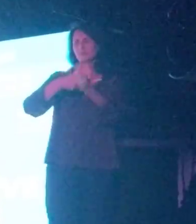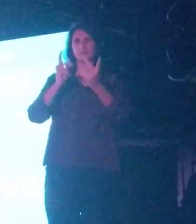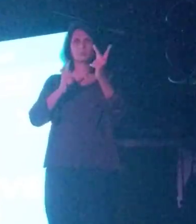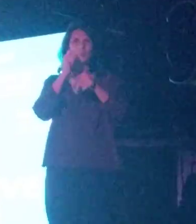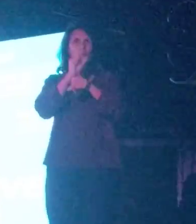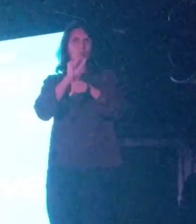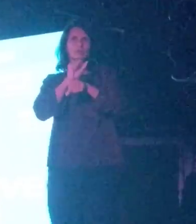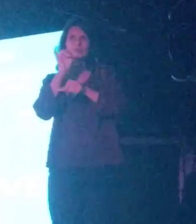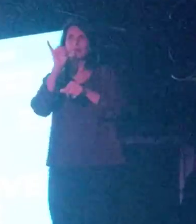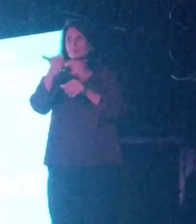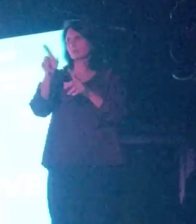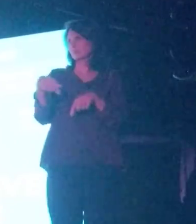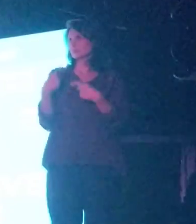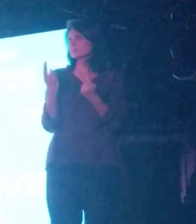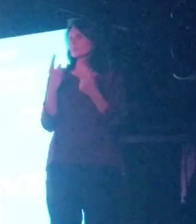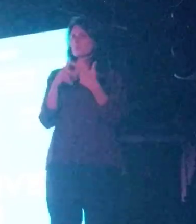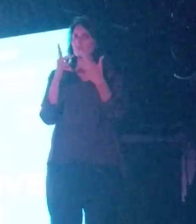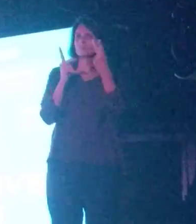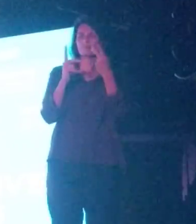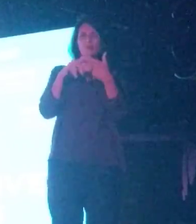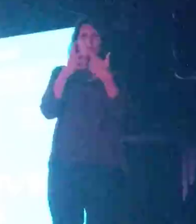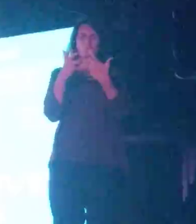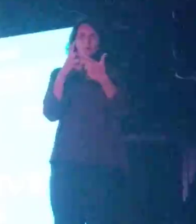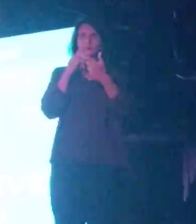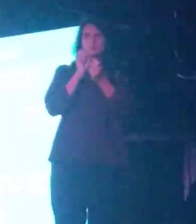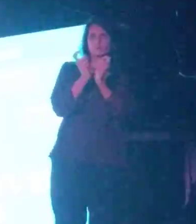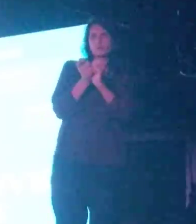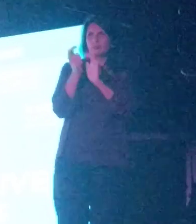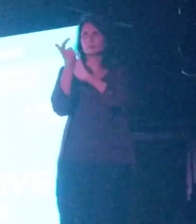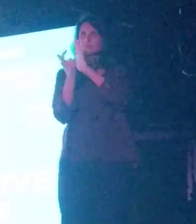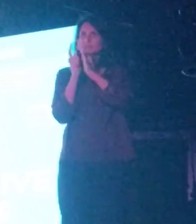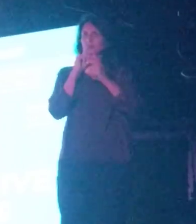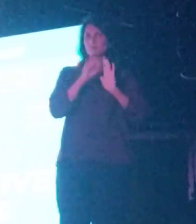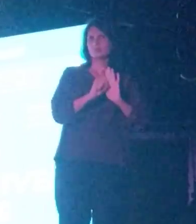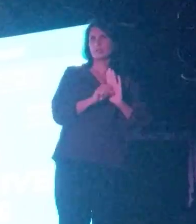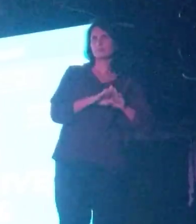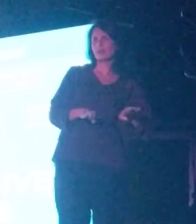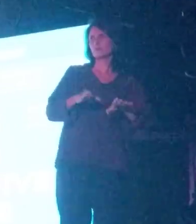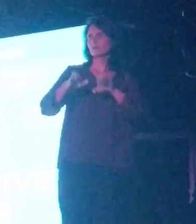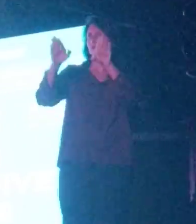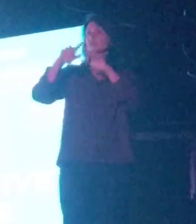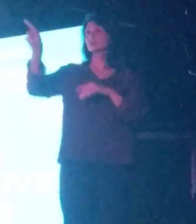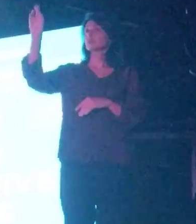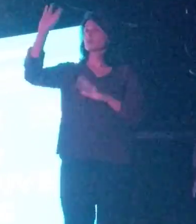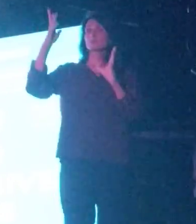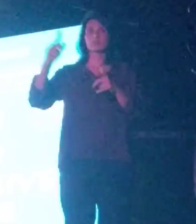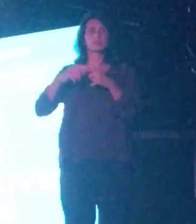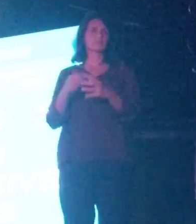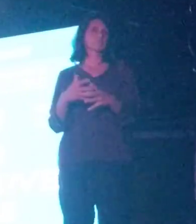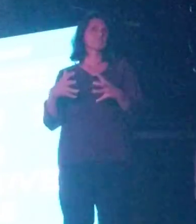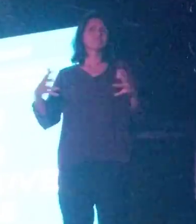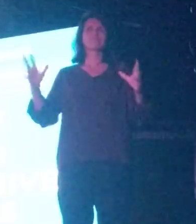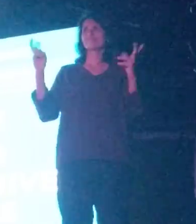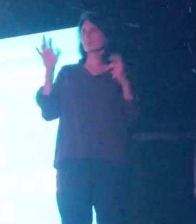the forefront of changing laws at the state level. They have been building their infrastructure